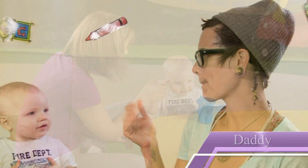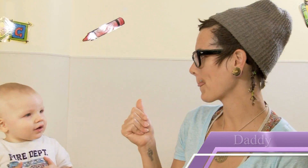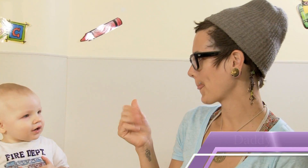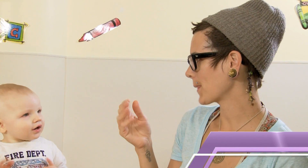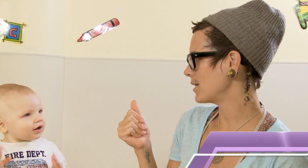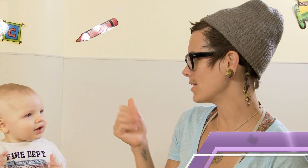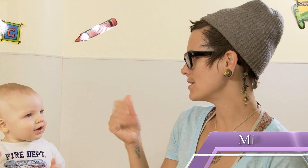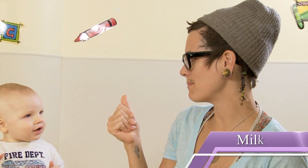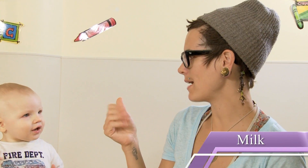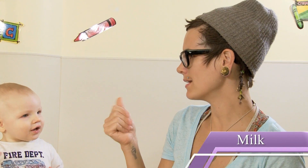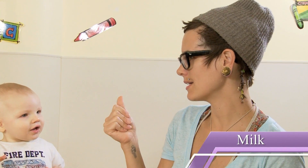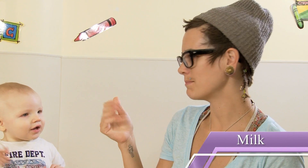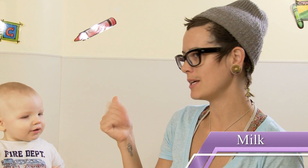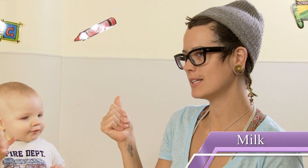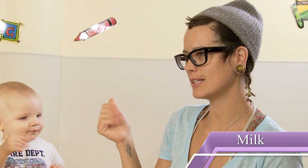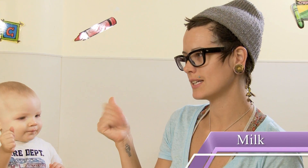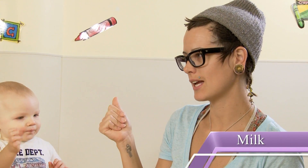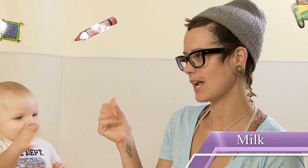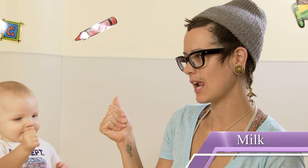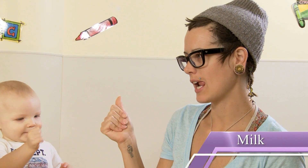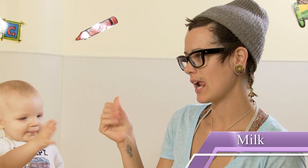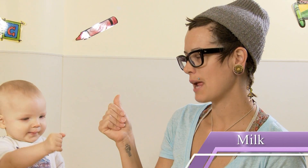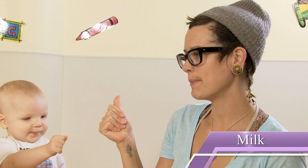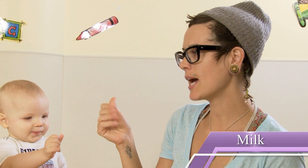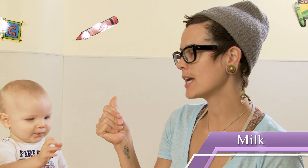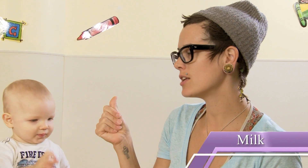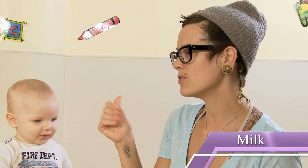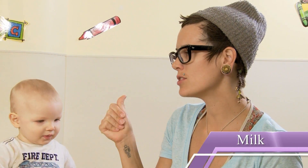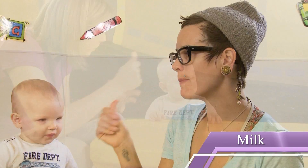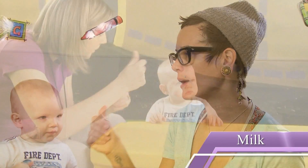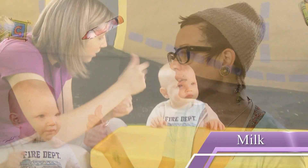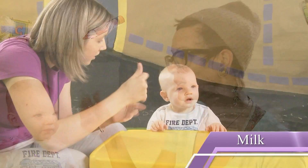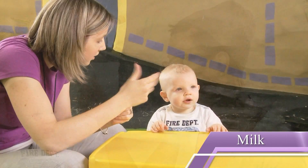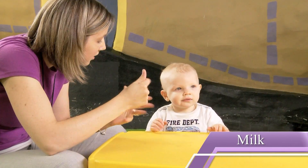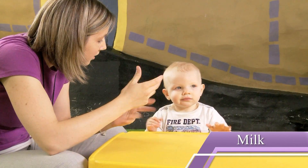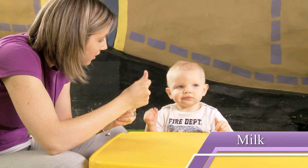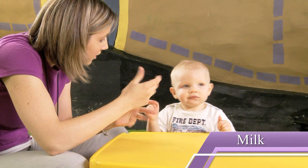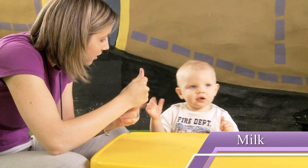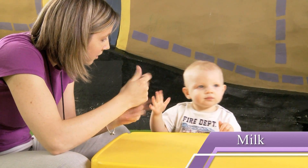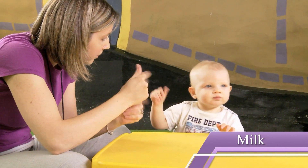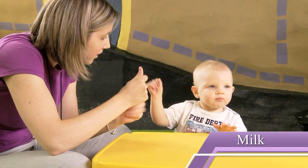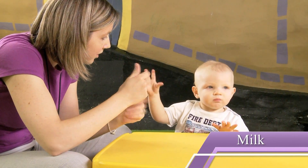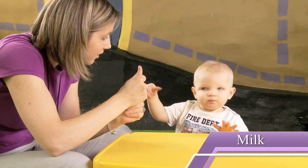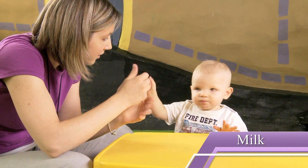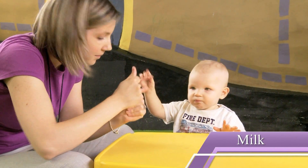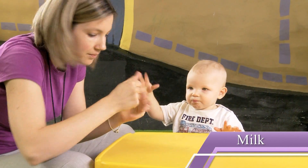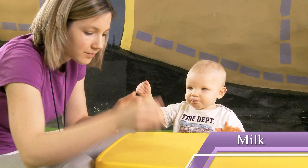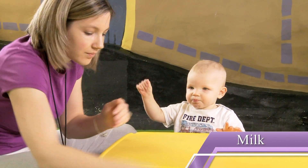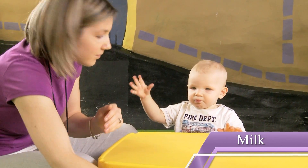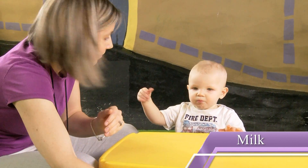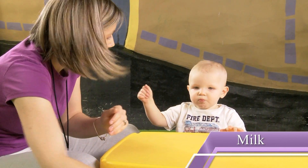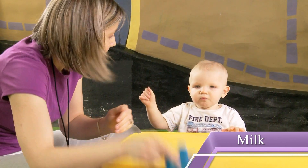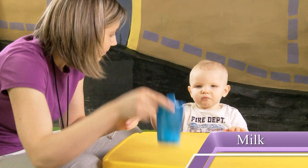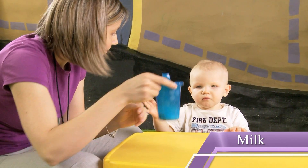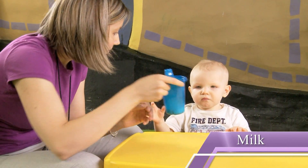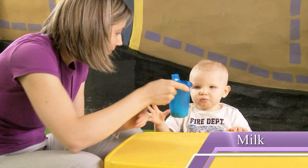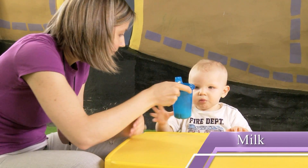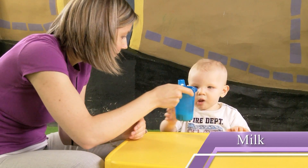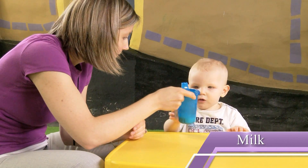The milk sign is a lot like milking a cow but without the vertical motion. Take both hands, make them into a fist, relax, and repeat.